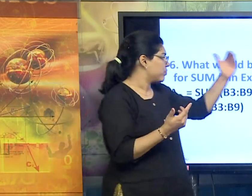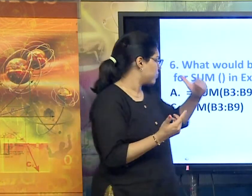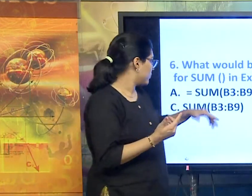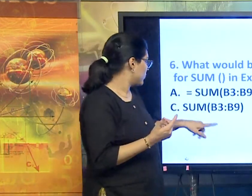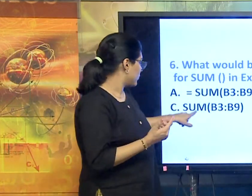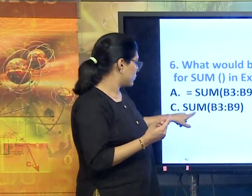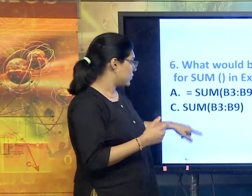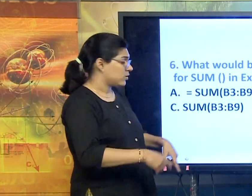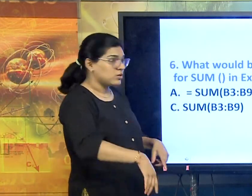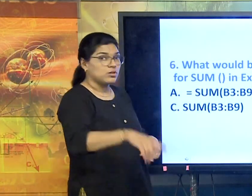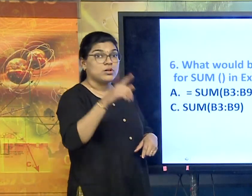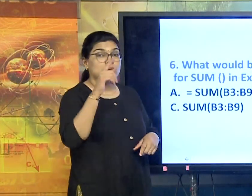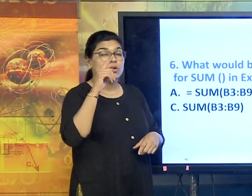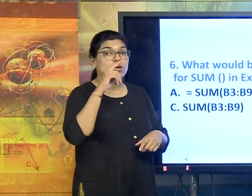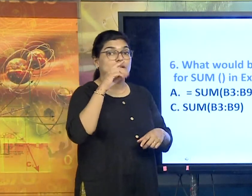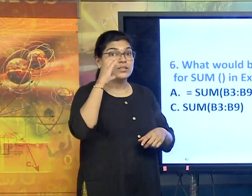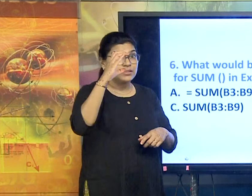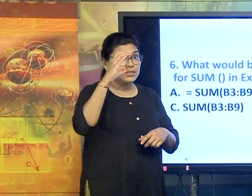to sign would come in between, or